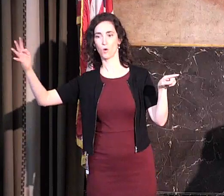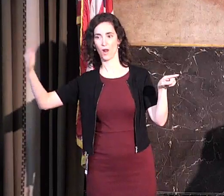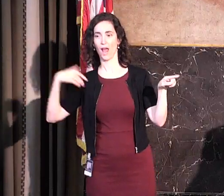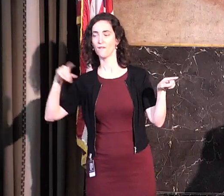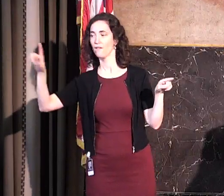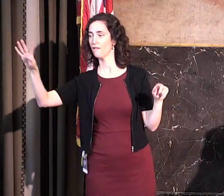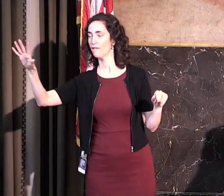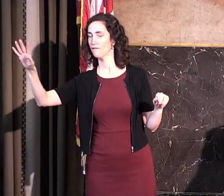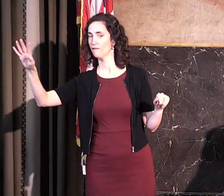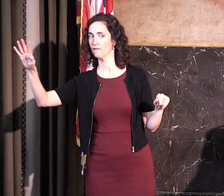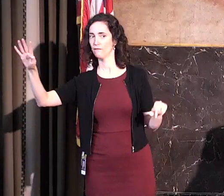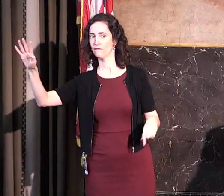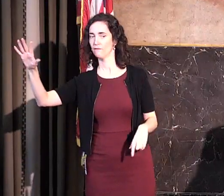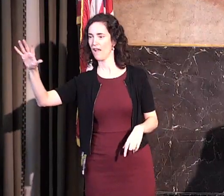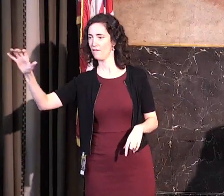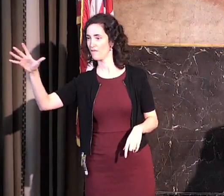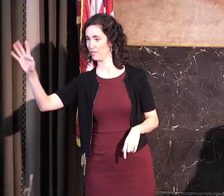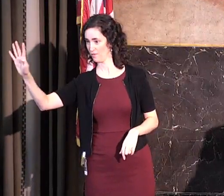554.